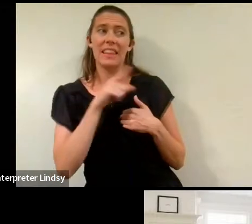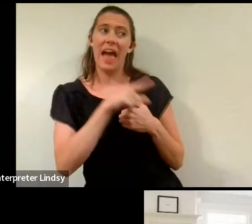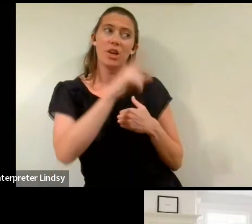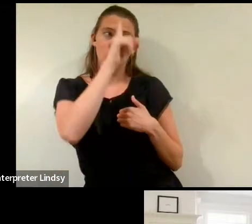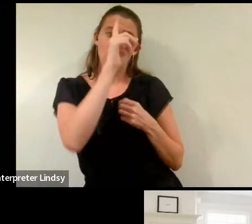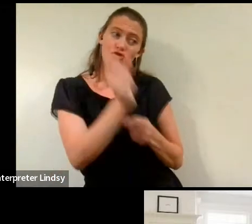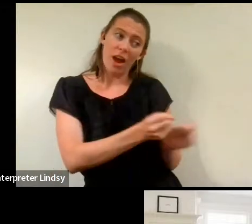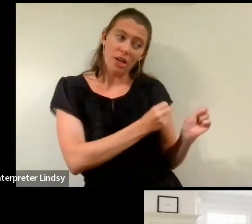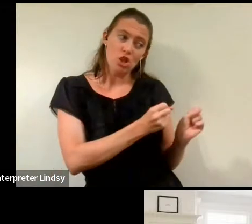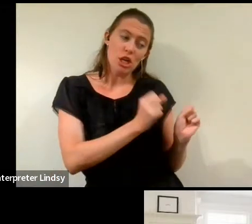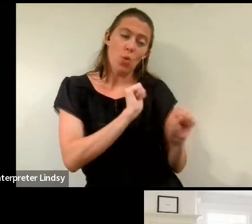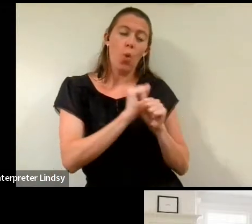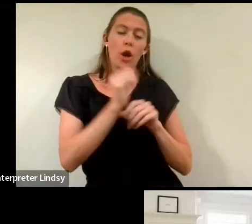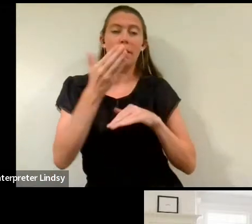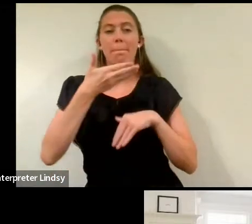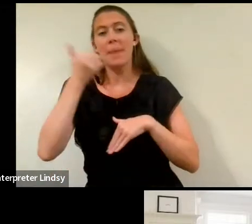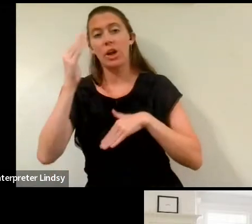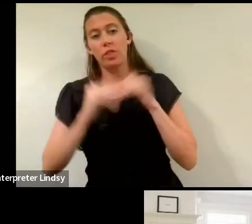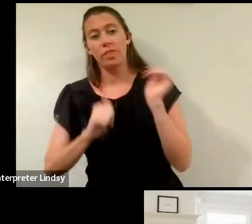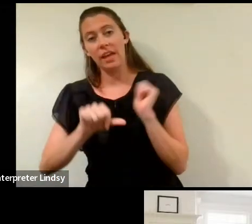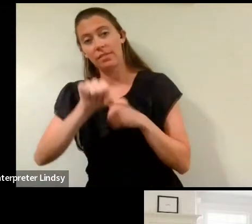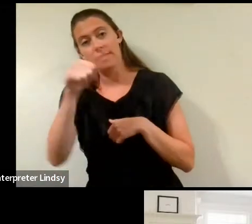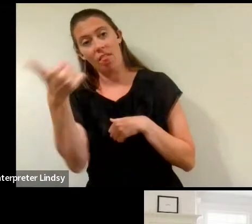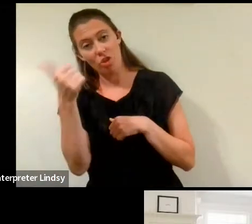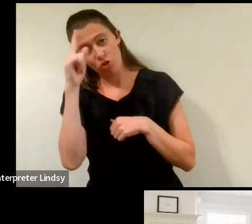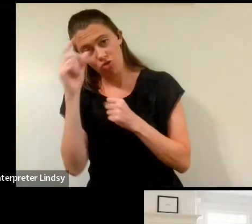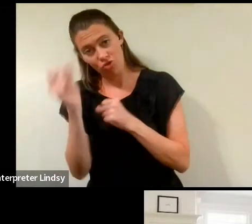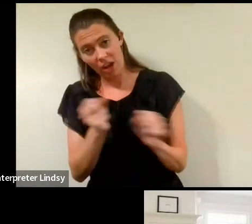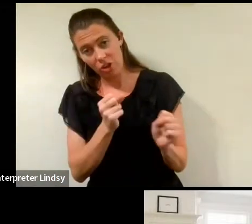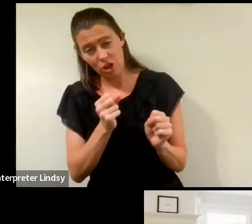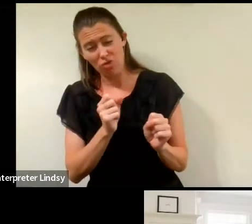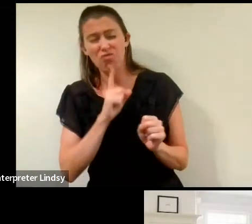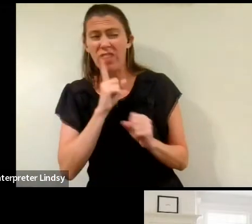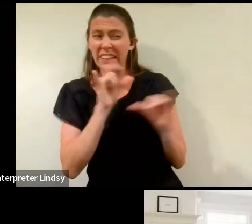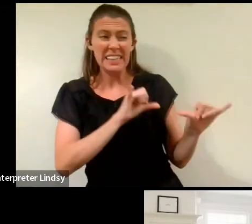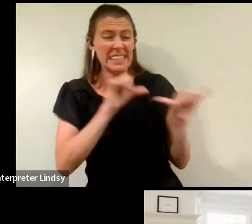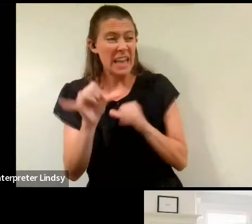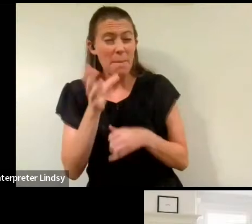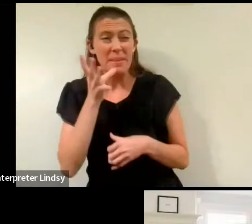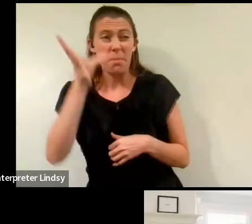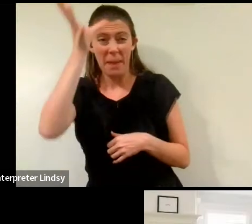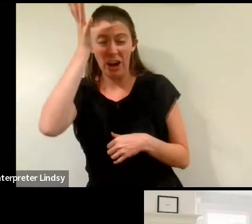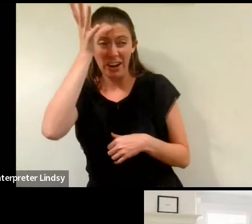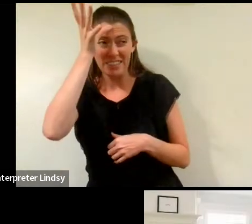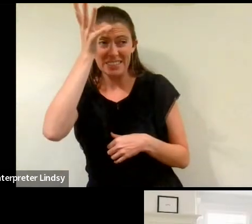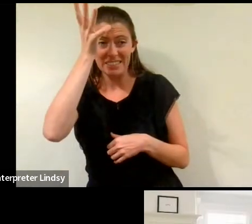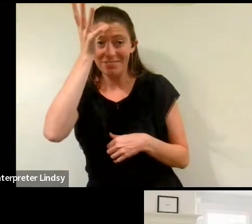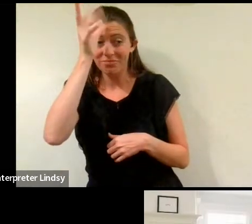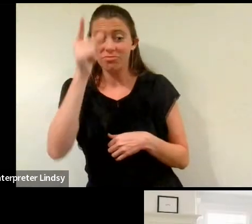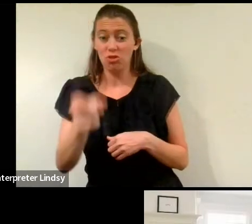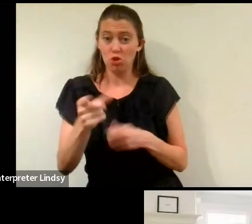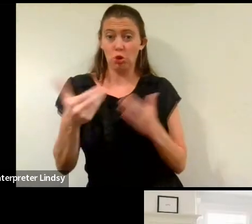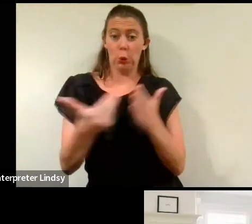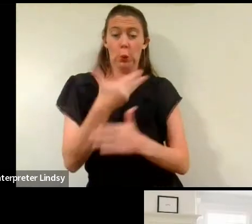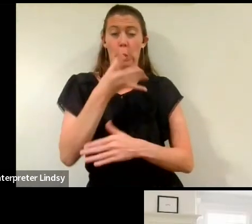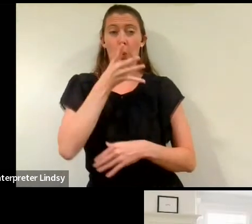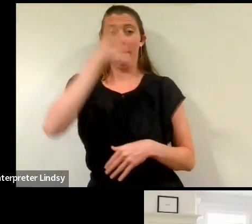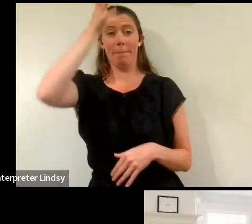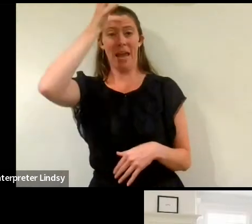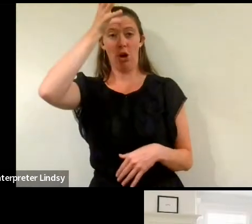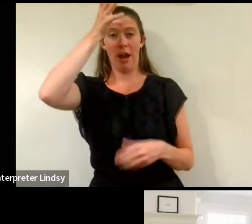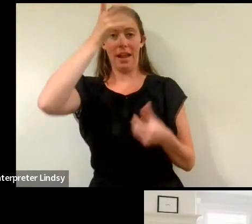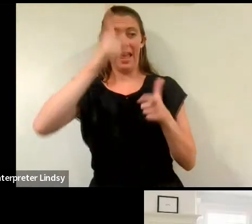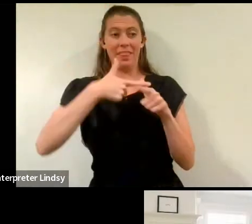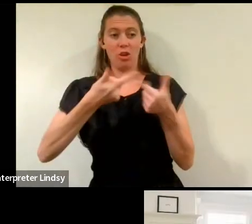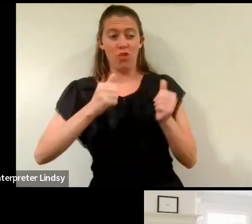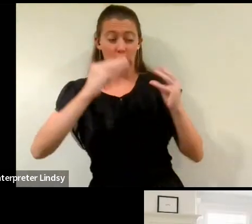Yeah, it's parenting. That's what you all are, parents, trying to get your children to understand what you're going to do before you do